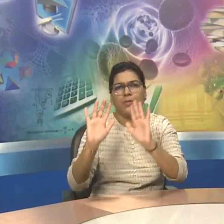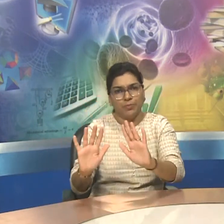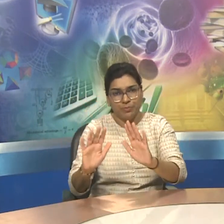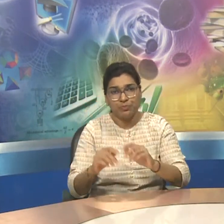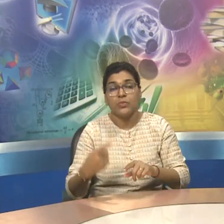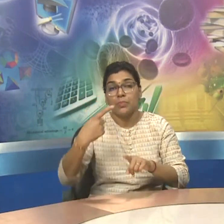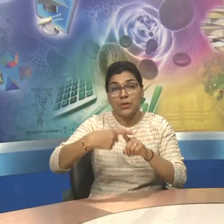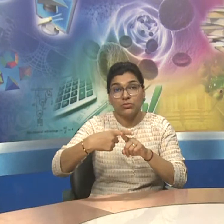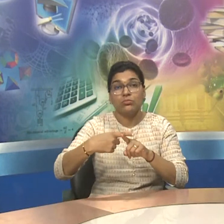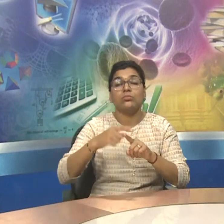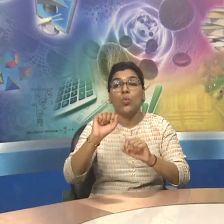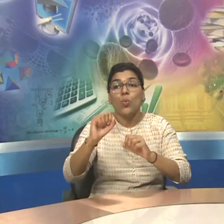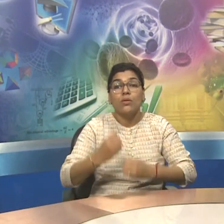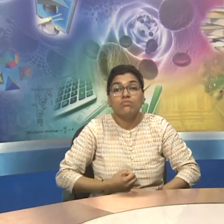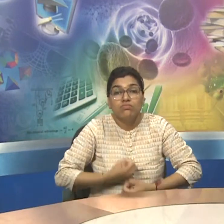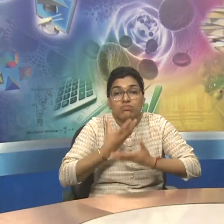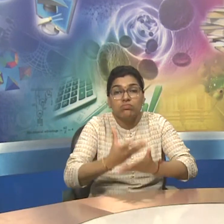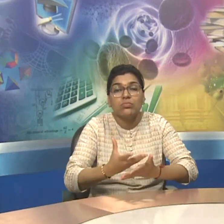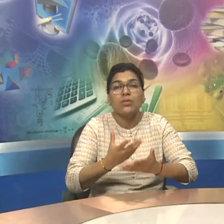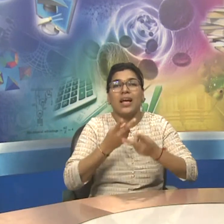right to freedom of speech,